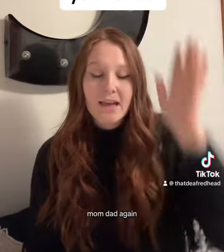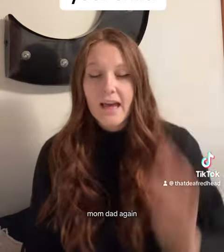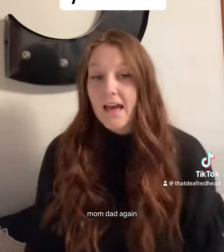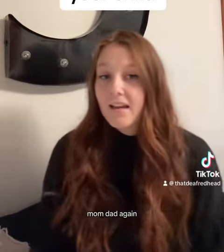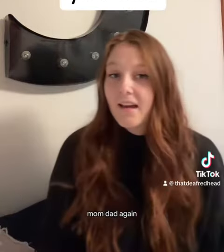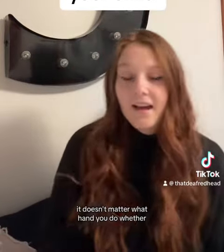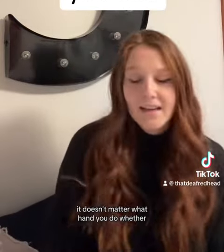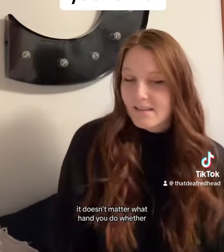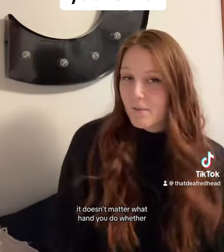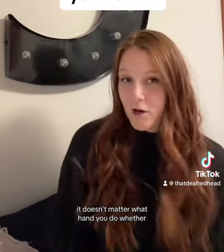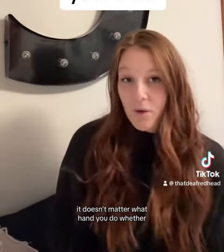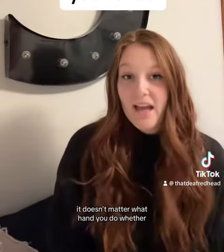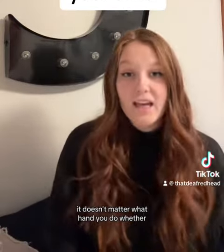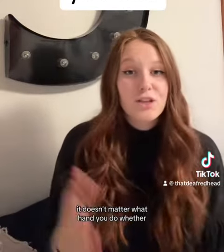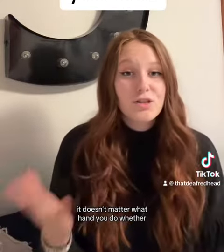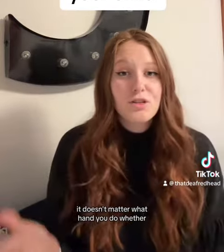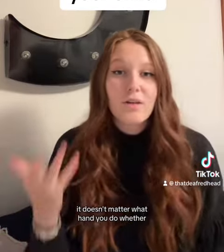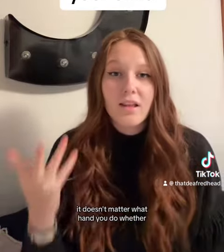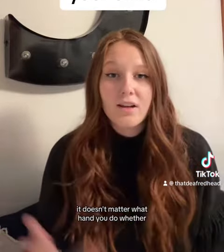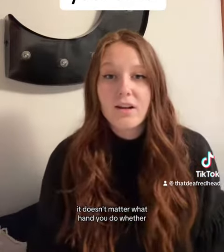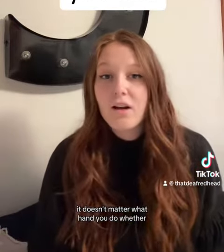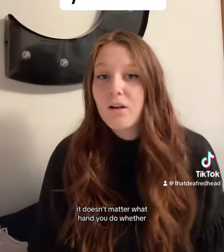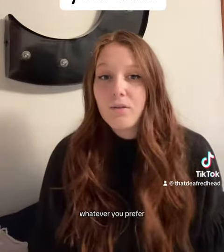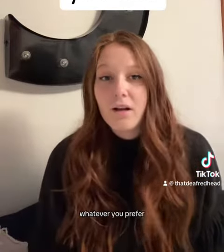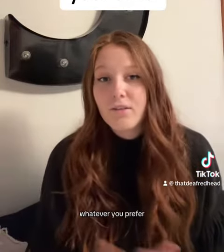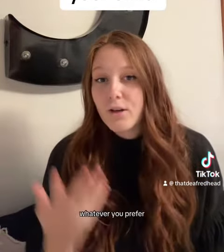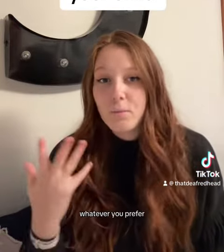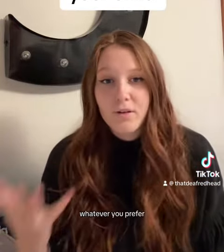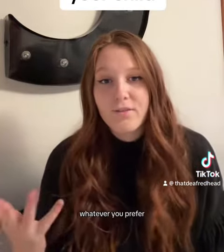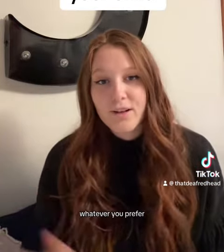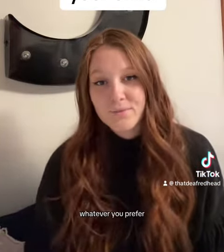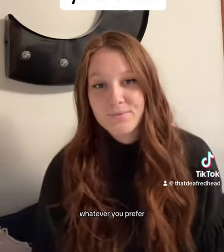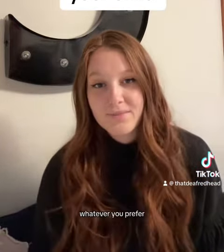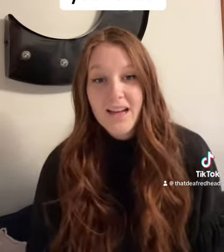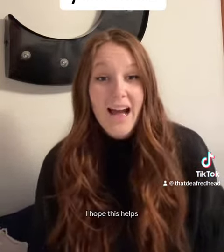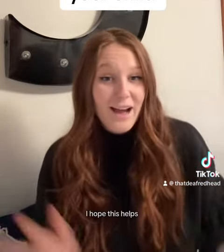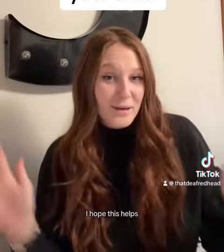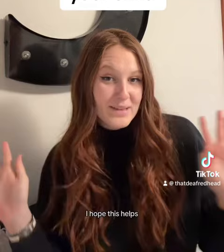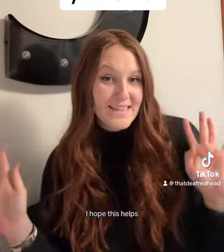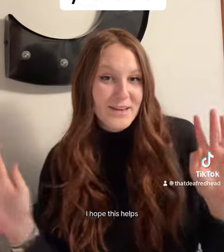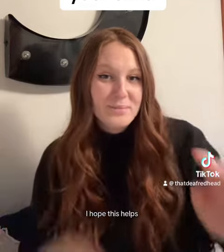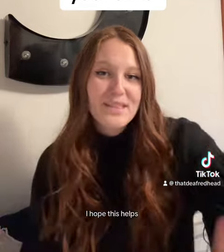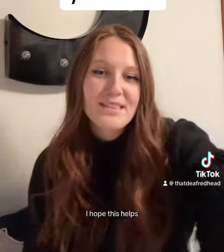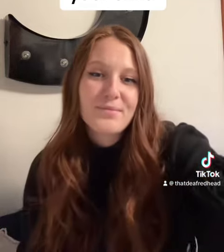Again, it doesn't matter what hand you do, whatever you prefer. I hope this helps.